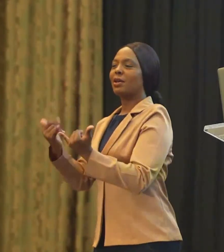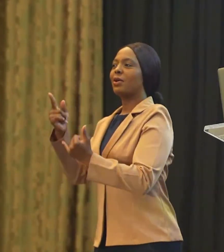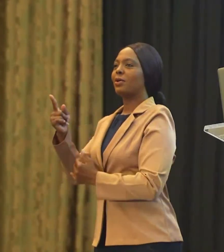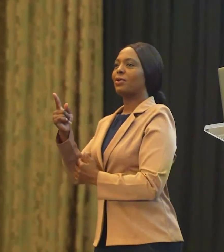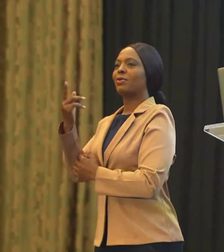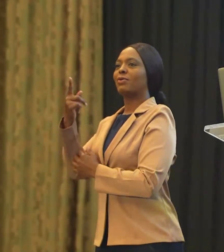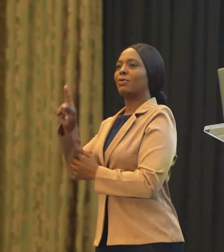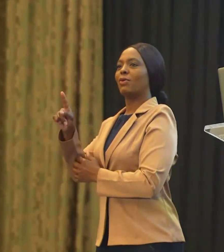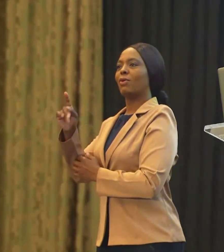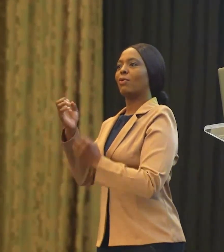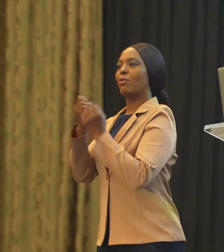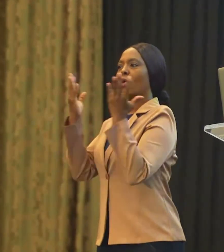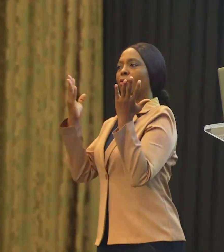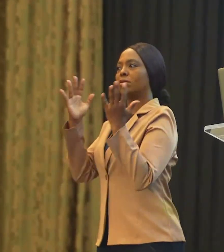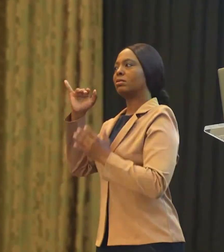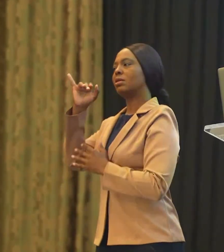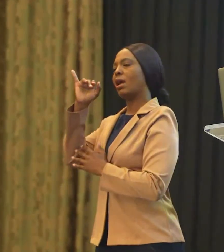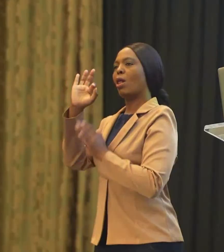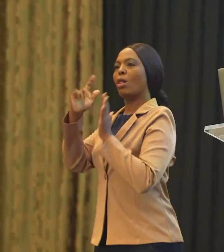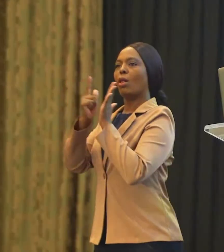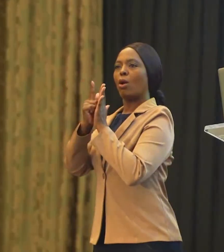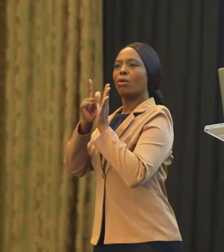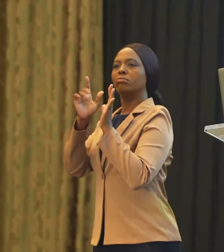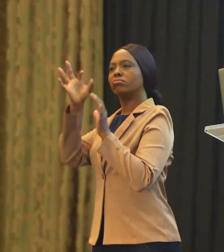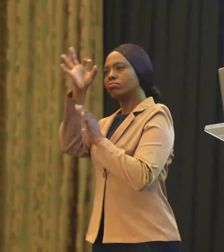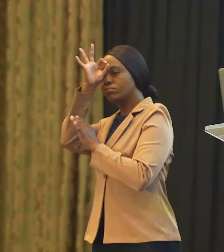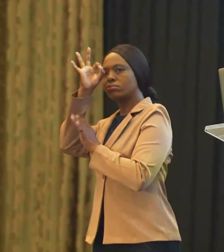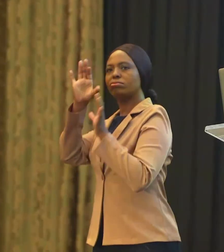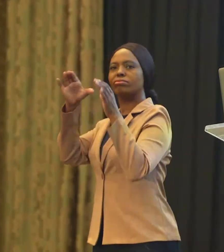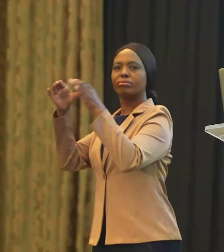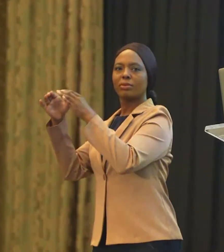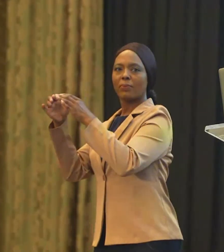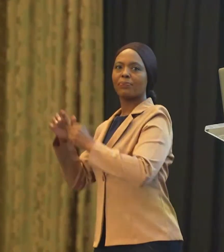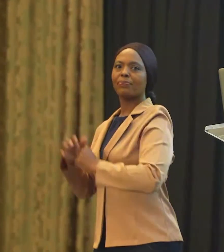law enforcement and to continue to advocate for decrim.